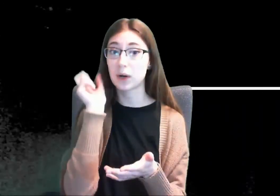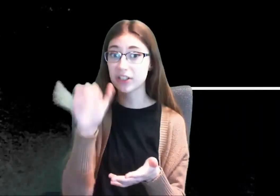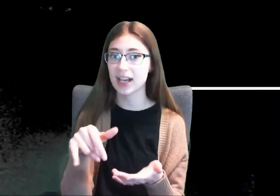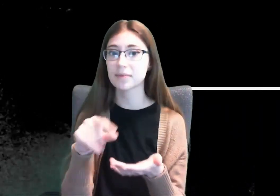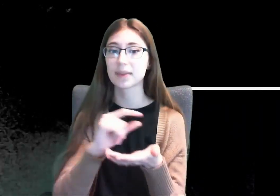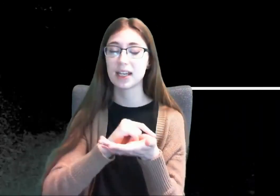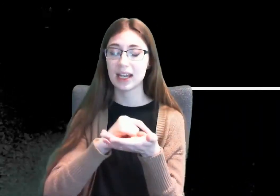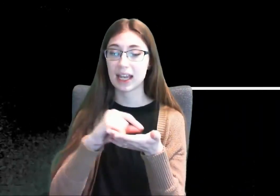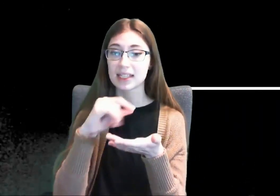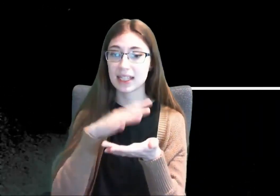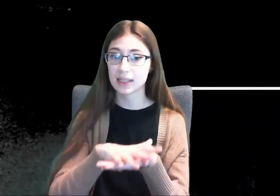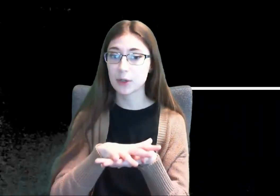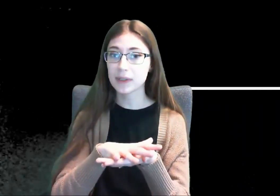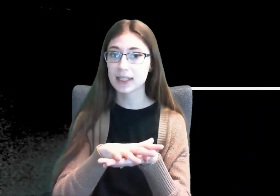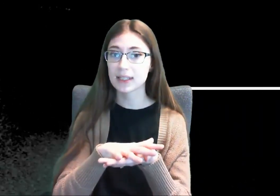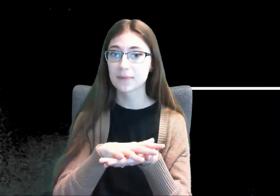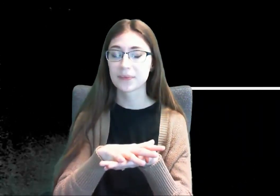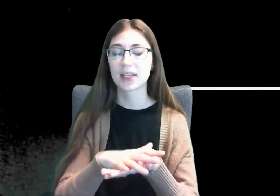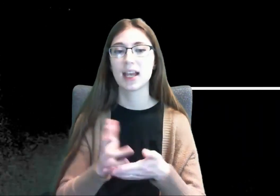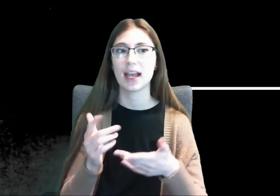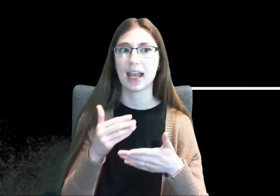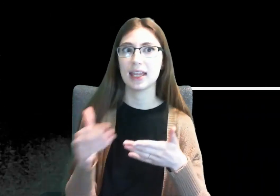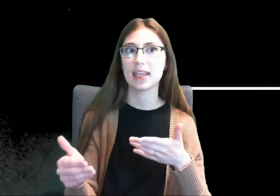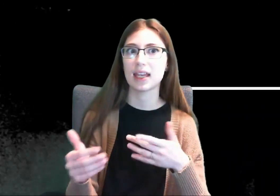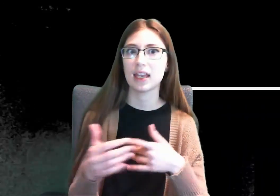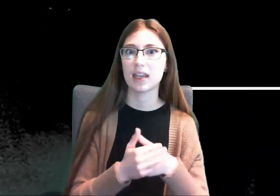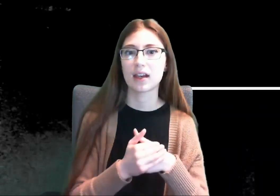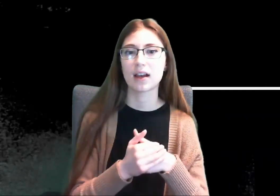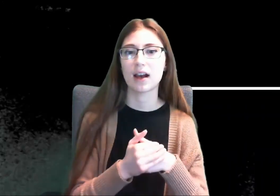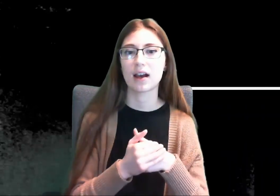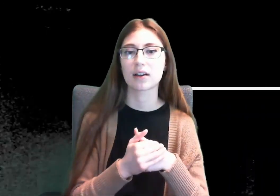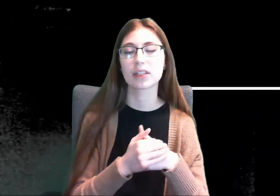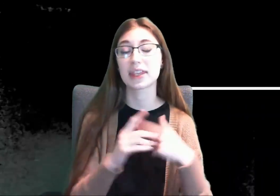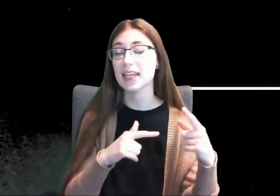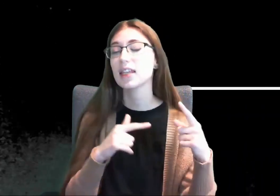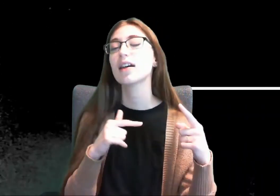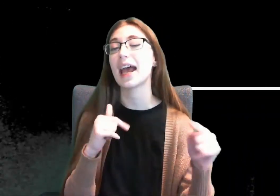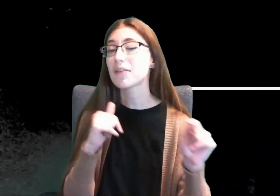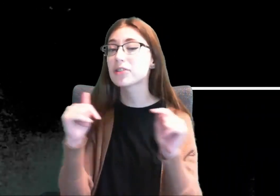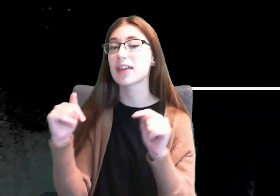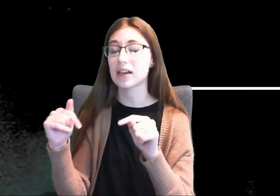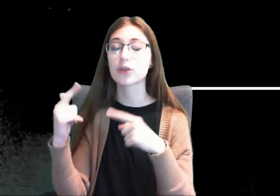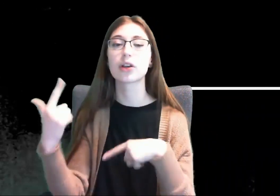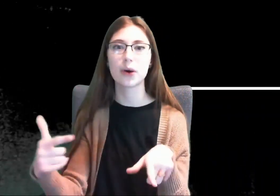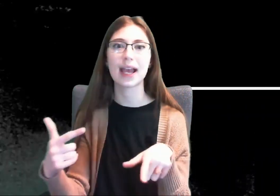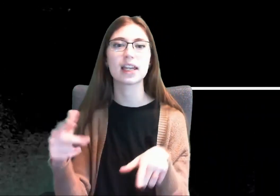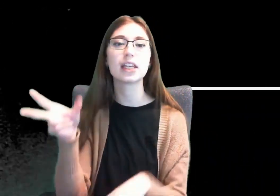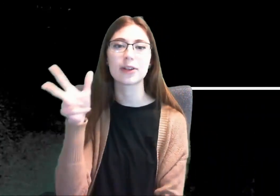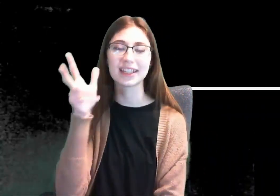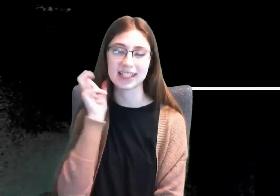that and take some notes. And then after that, you can go ahead and you can listen